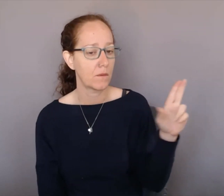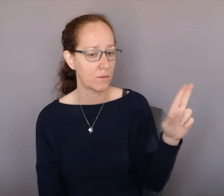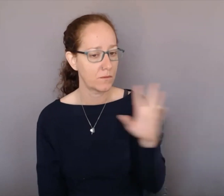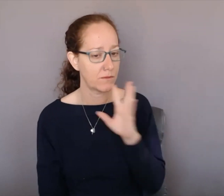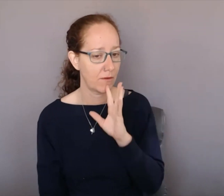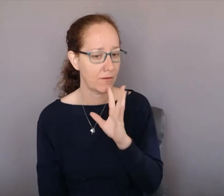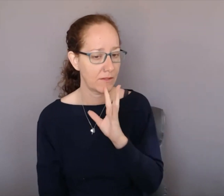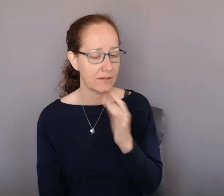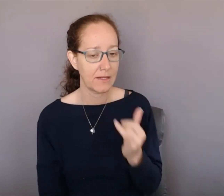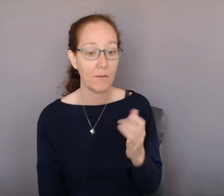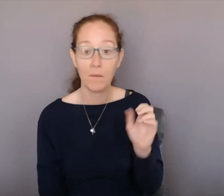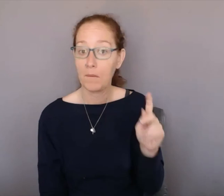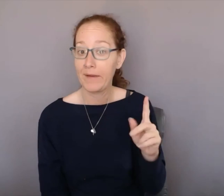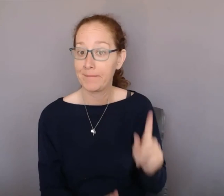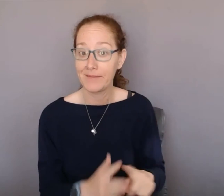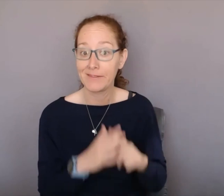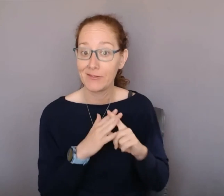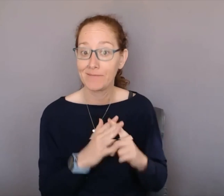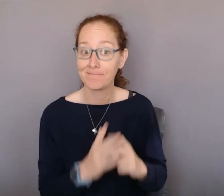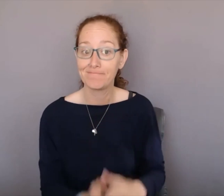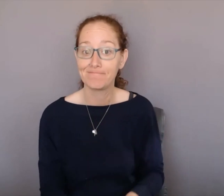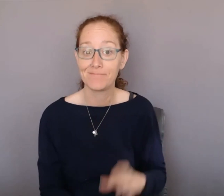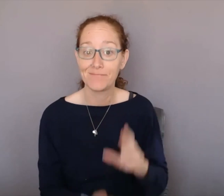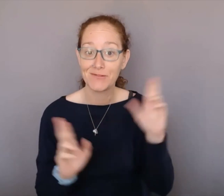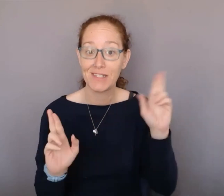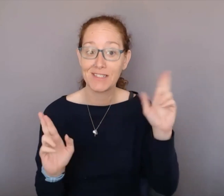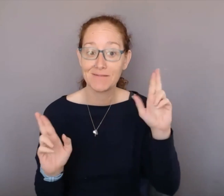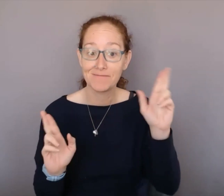I'm just going to start. Ready?